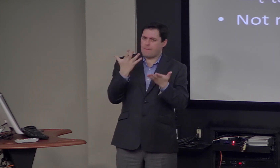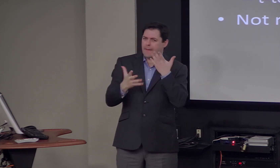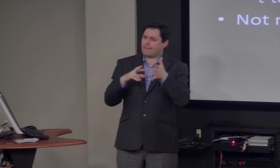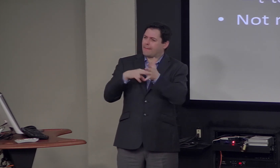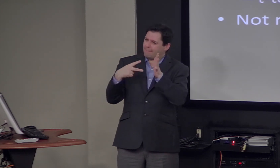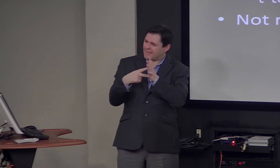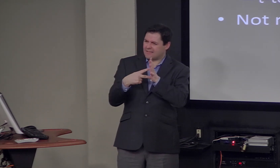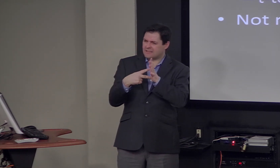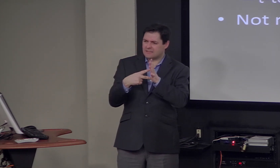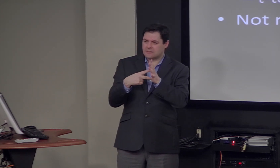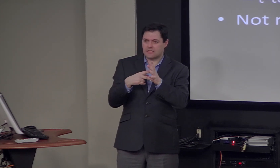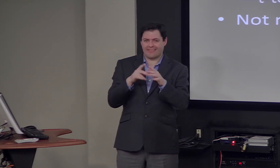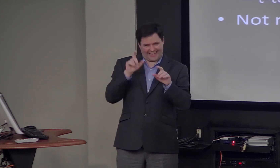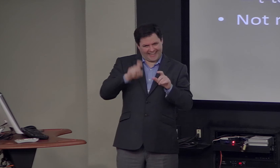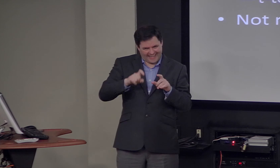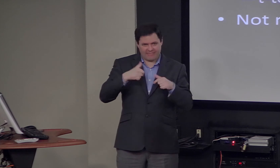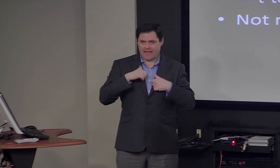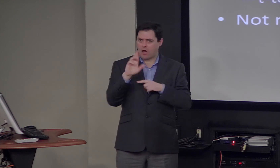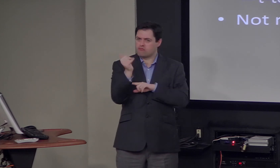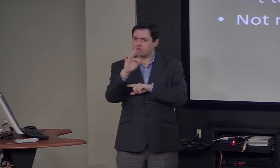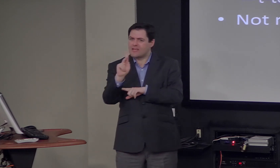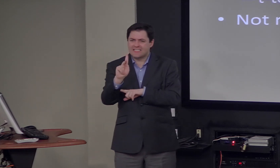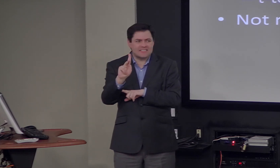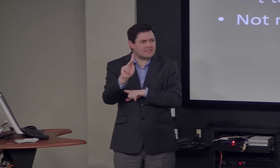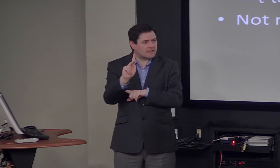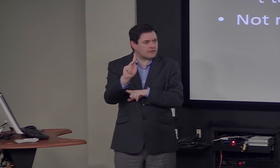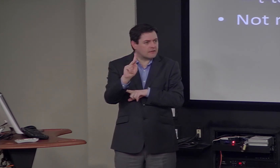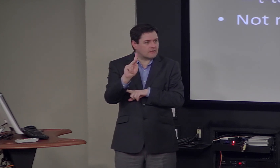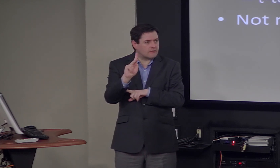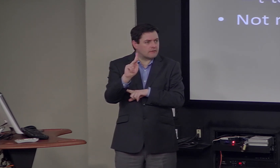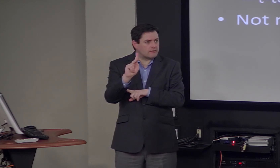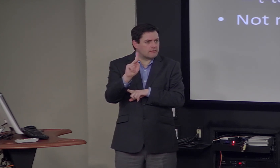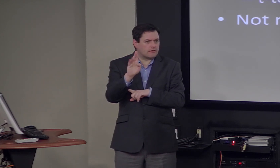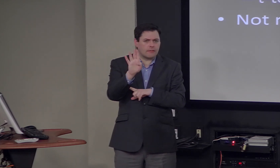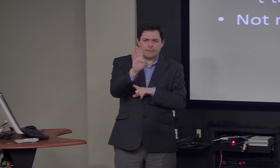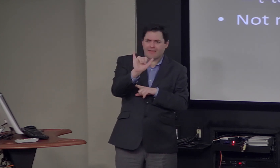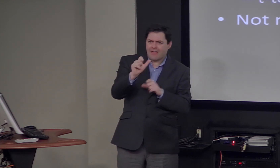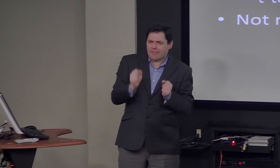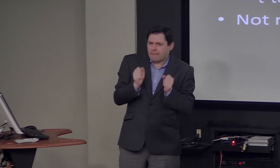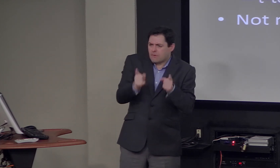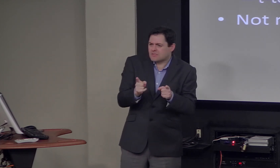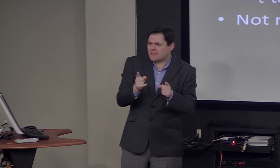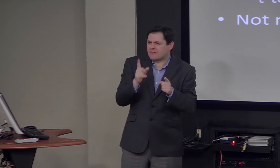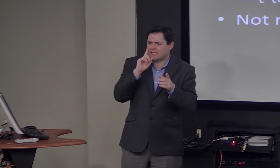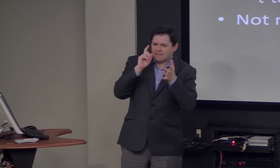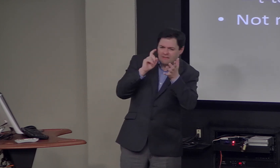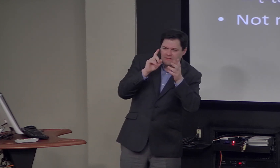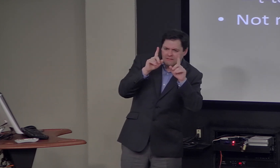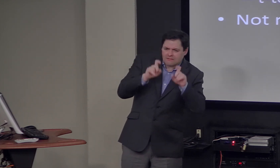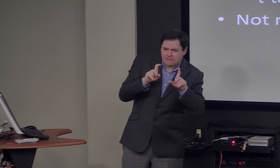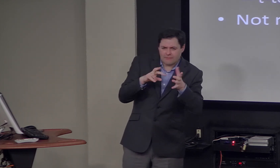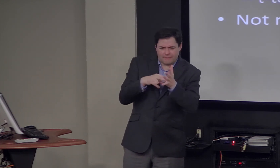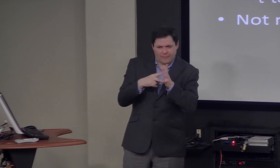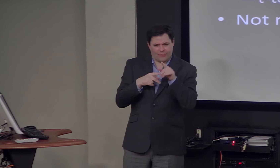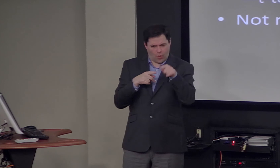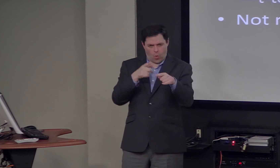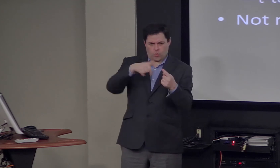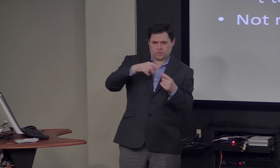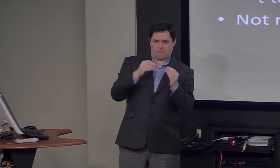what's happening around in their environment, or perhaps it means that they need to take that kind of a risk. They need to be impulsive, and that